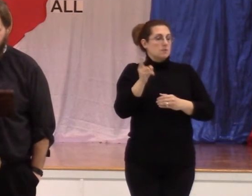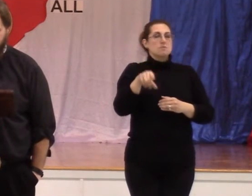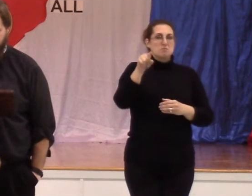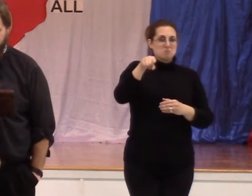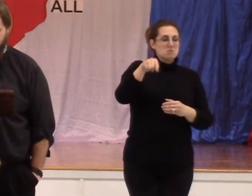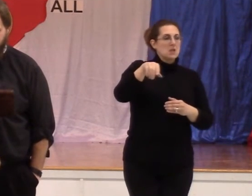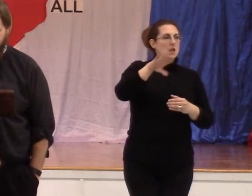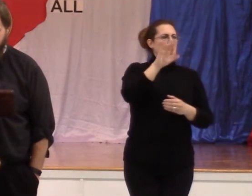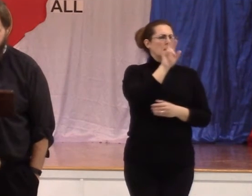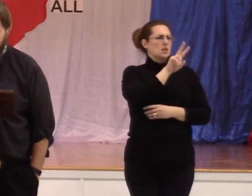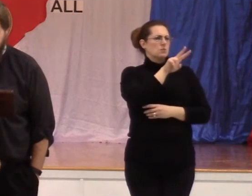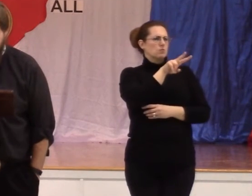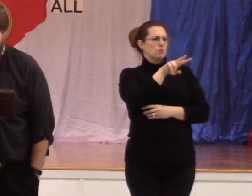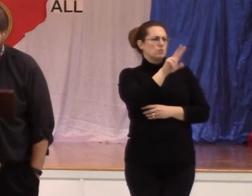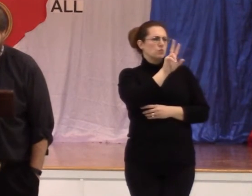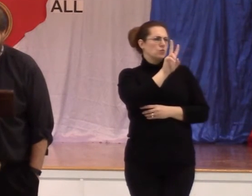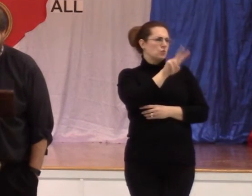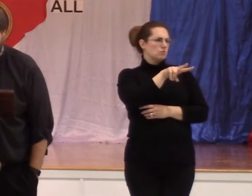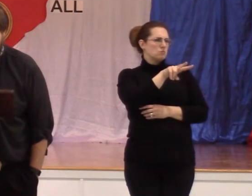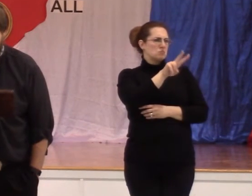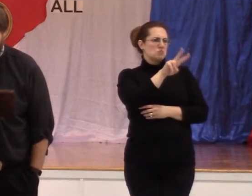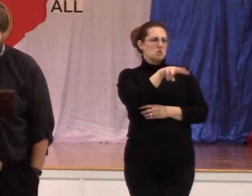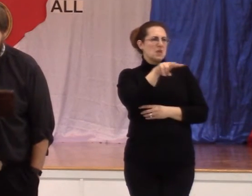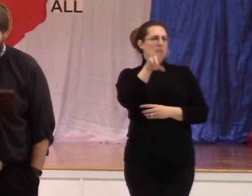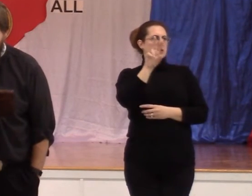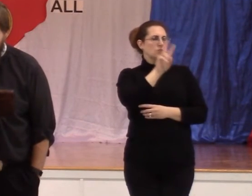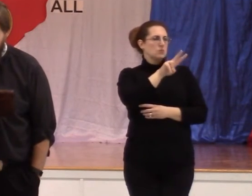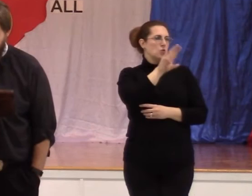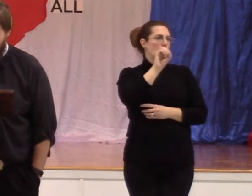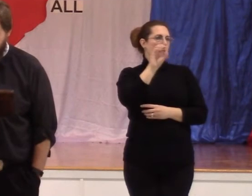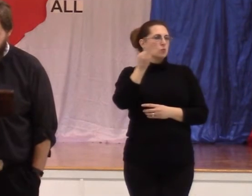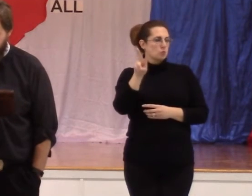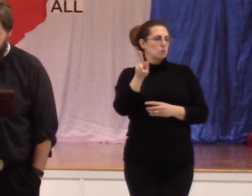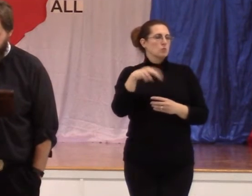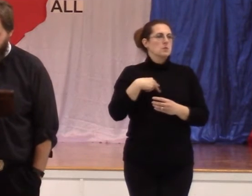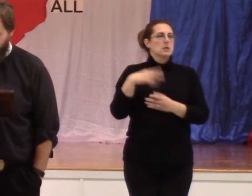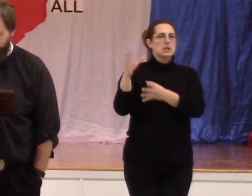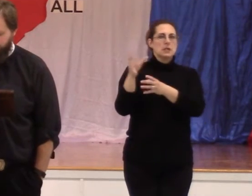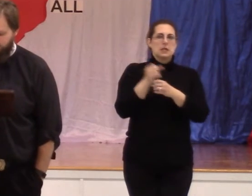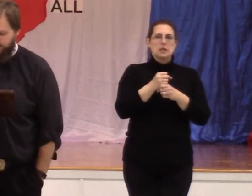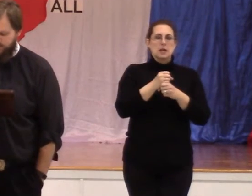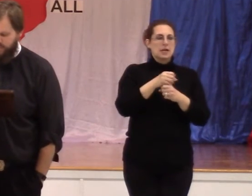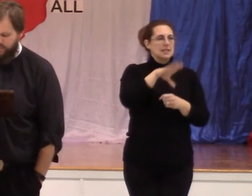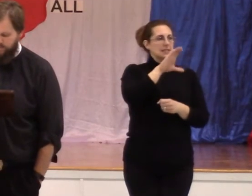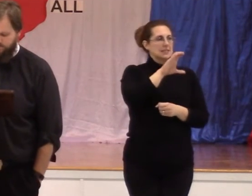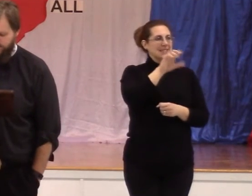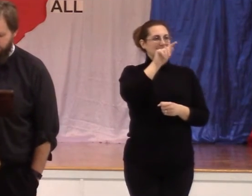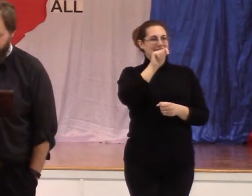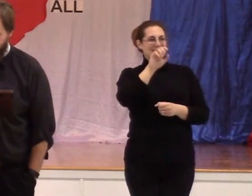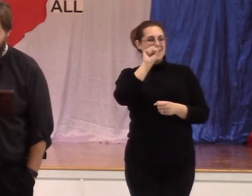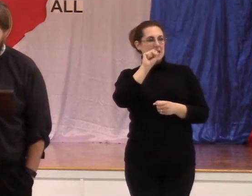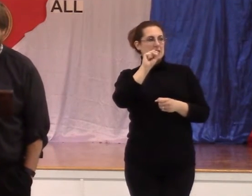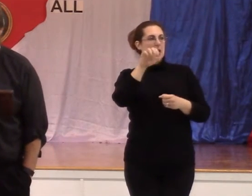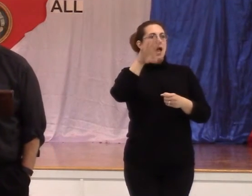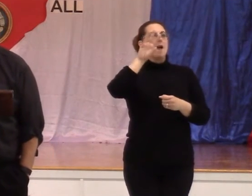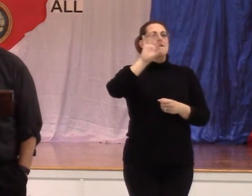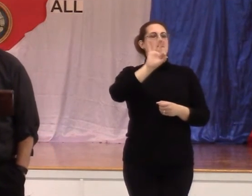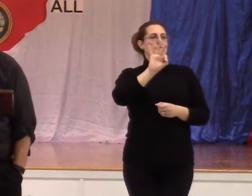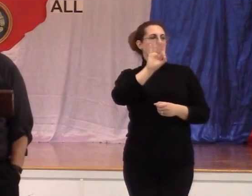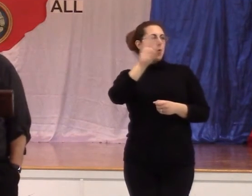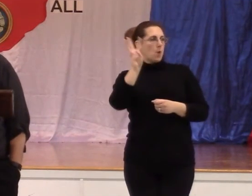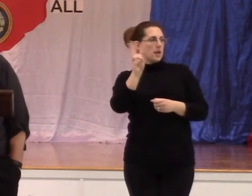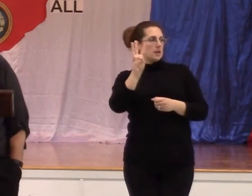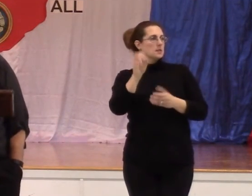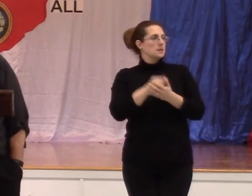in 2002. He received his MDiv from CTS in Fort Wayne in 2008, and was ordained